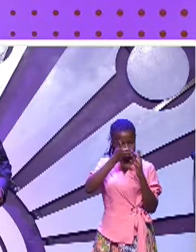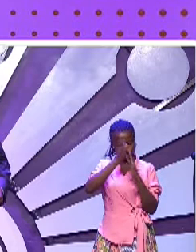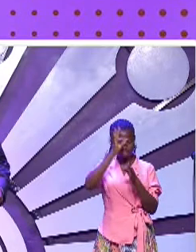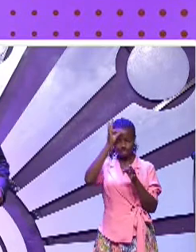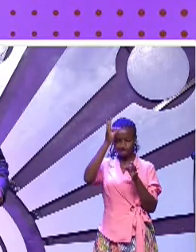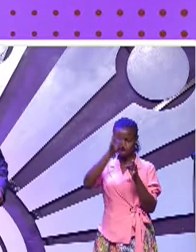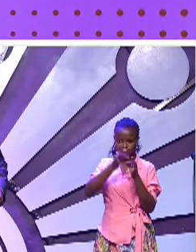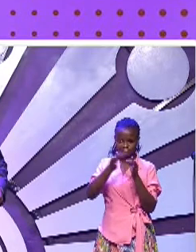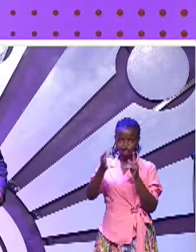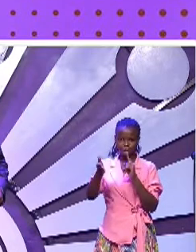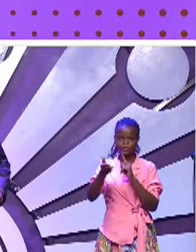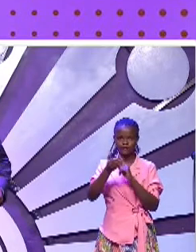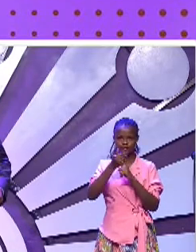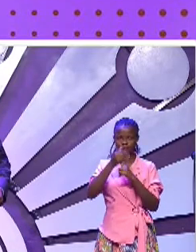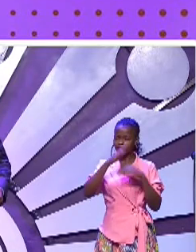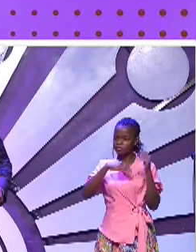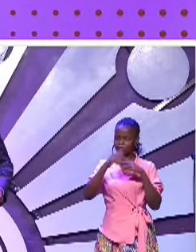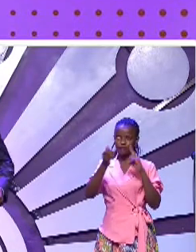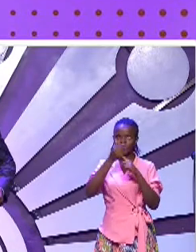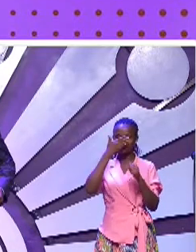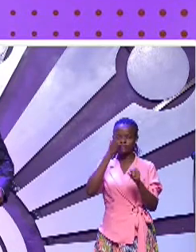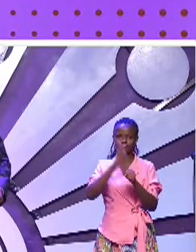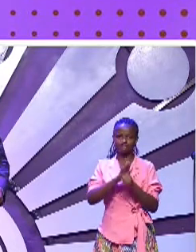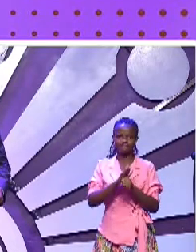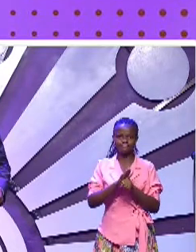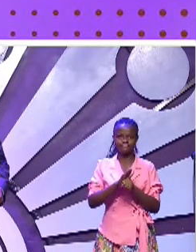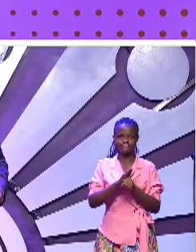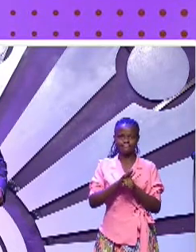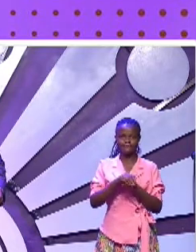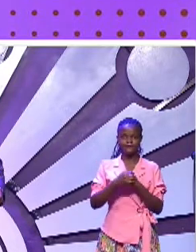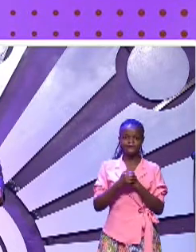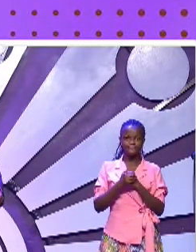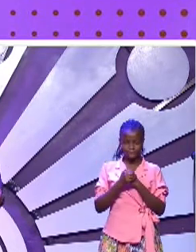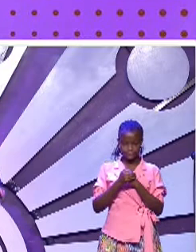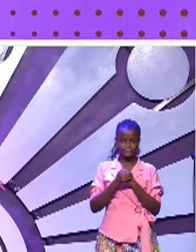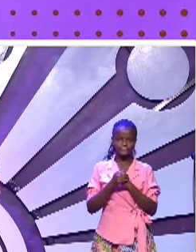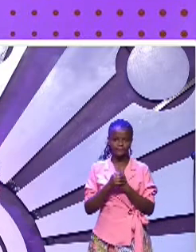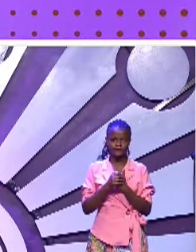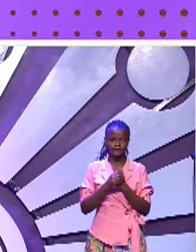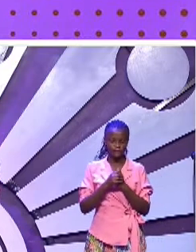received not the promise. Now it's my Murganda. Amen. And now I